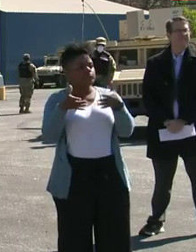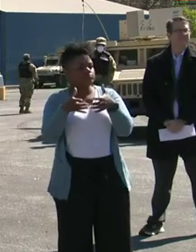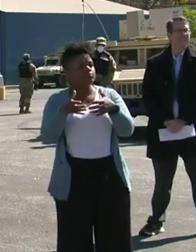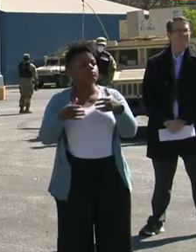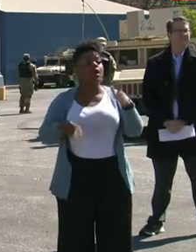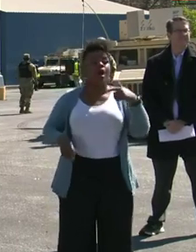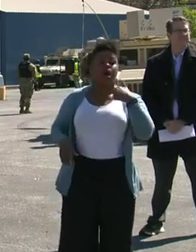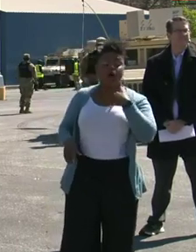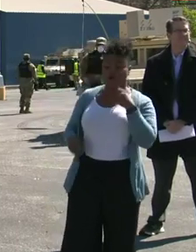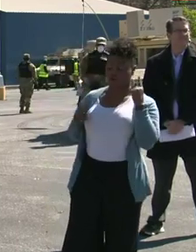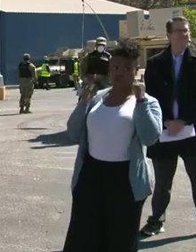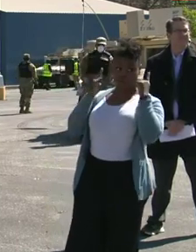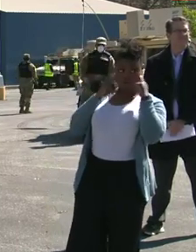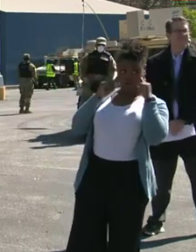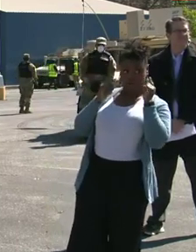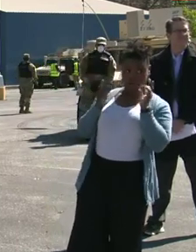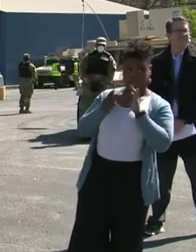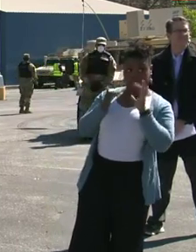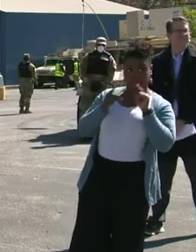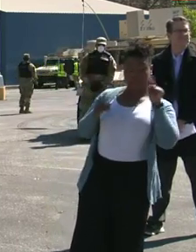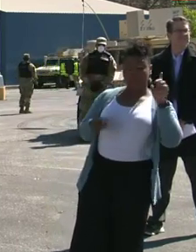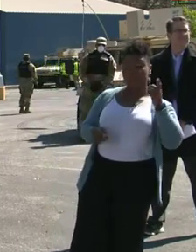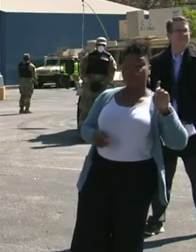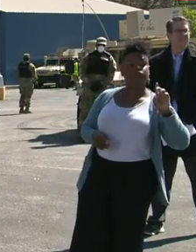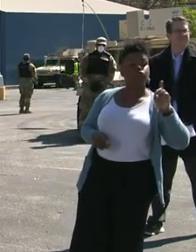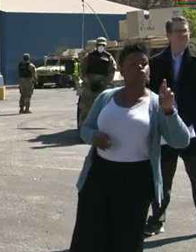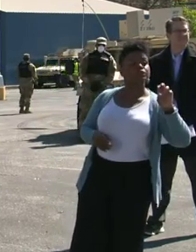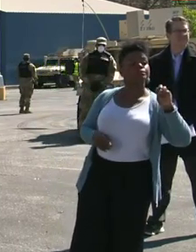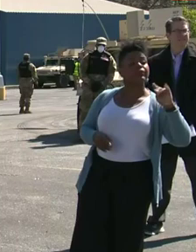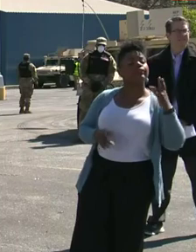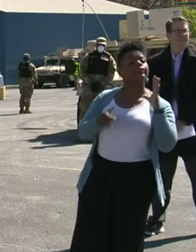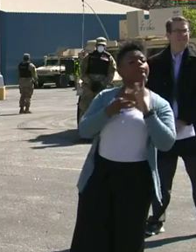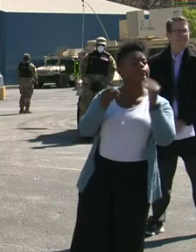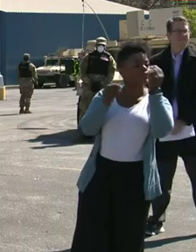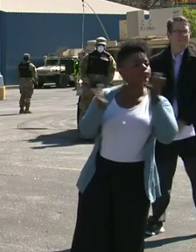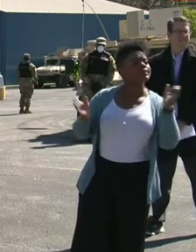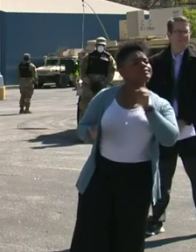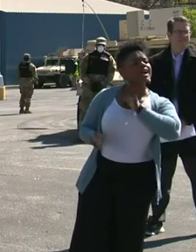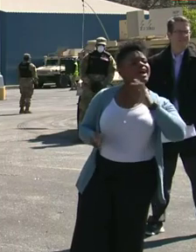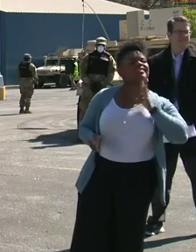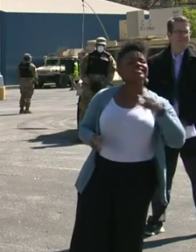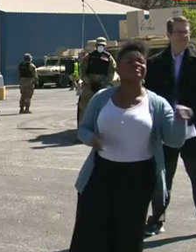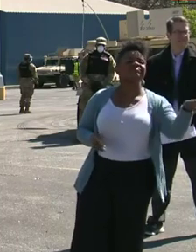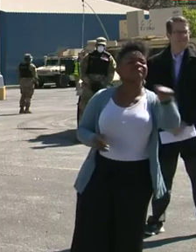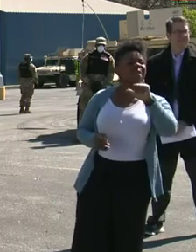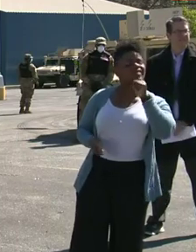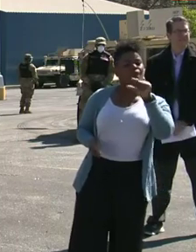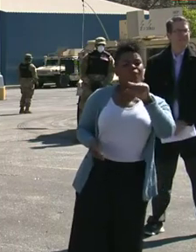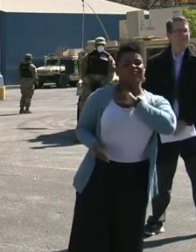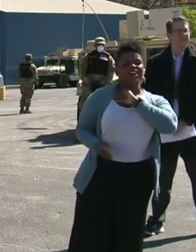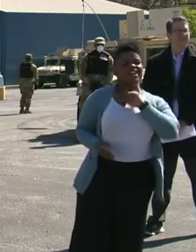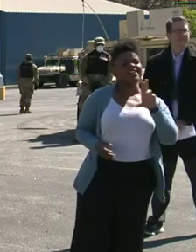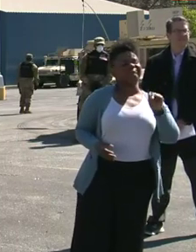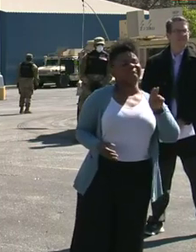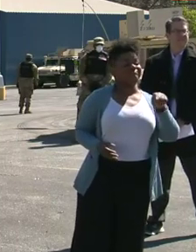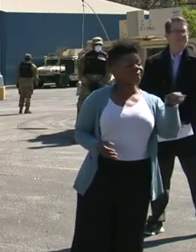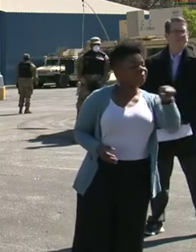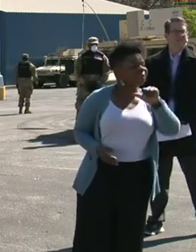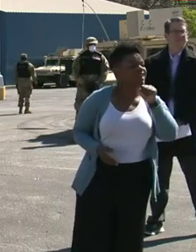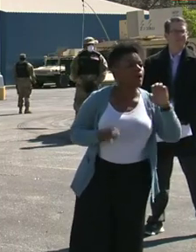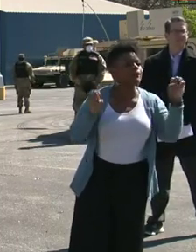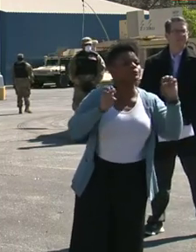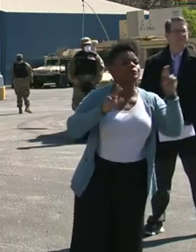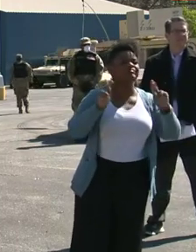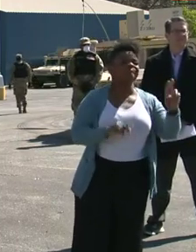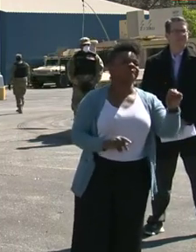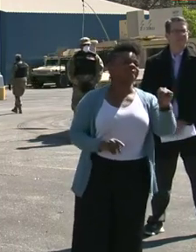Dr. Smith, in fact, told staff that they weren't qualified as frontline first responders and would not be